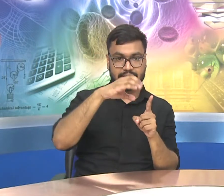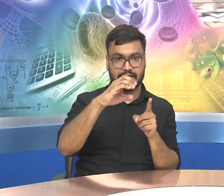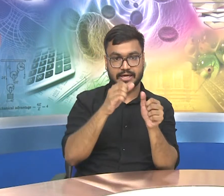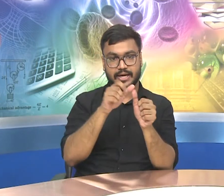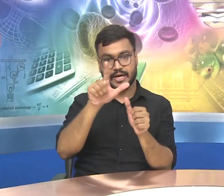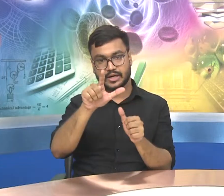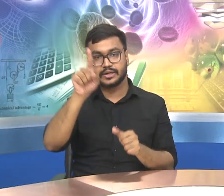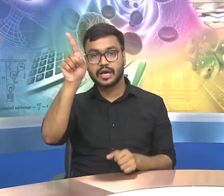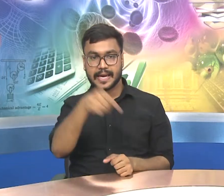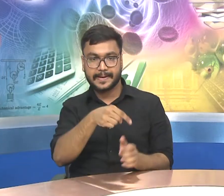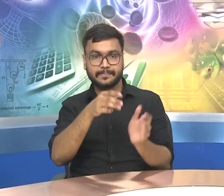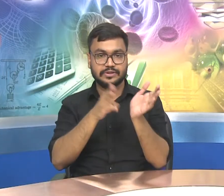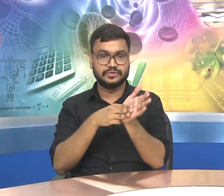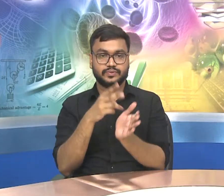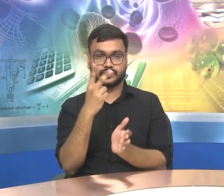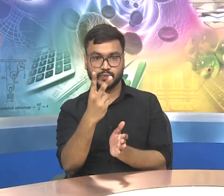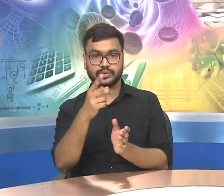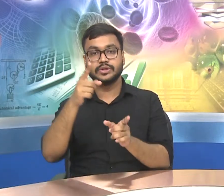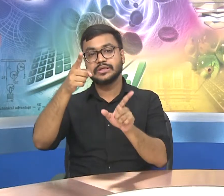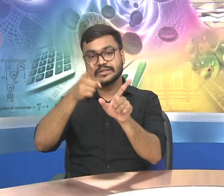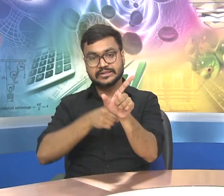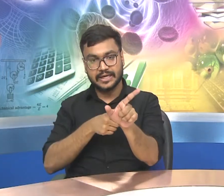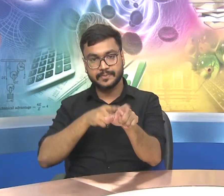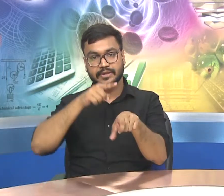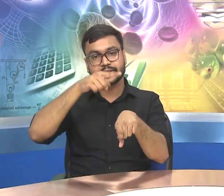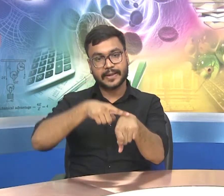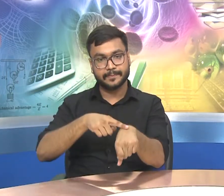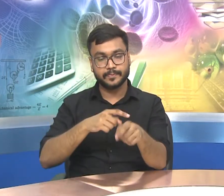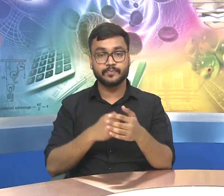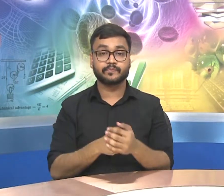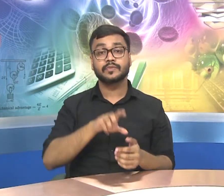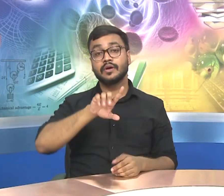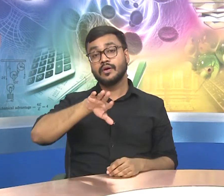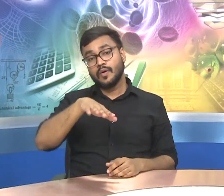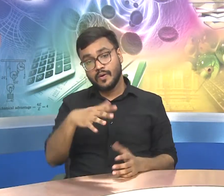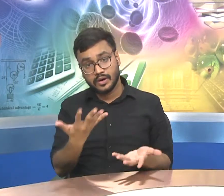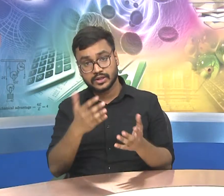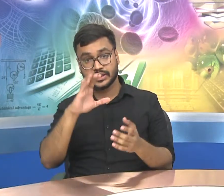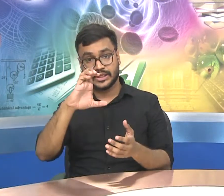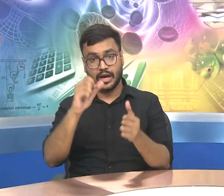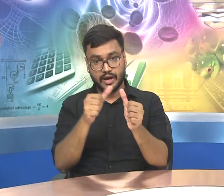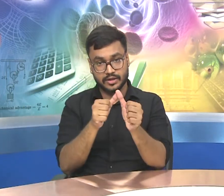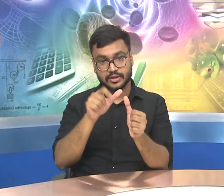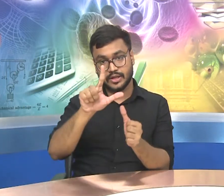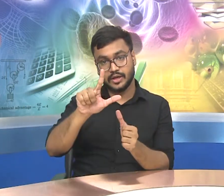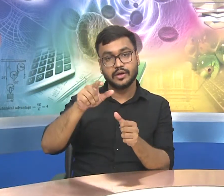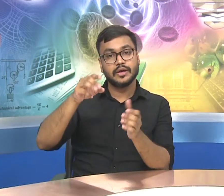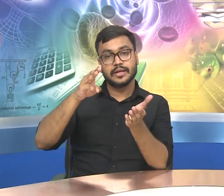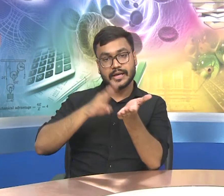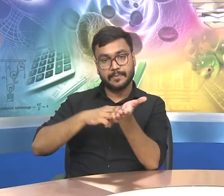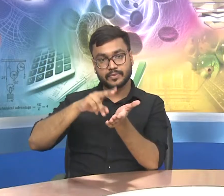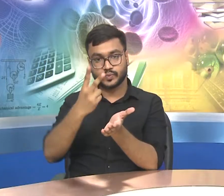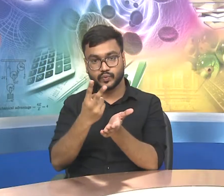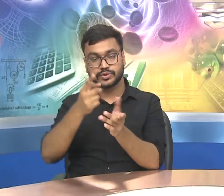For example, KCL per area per year or